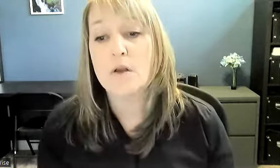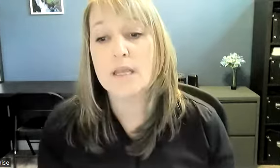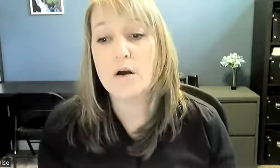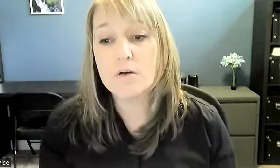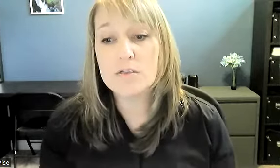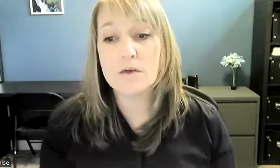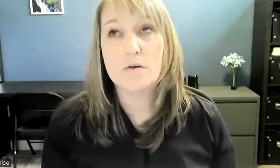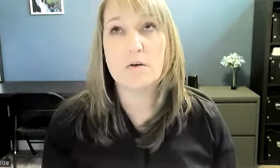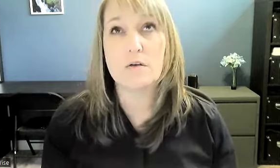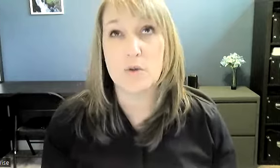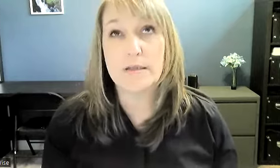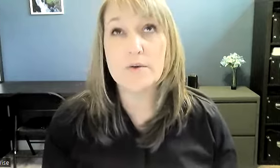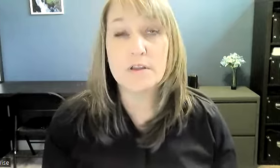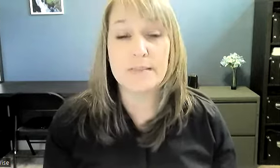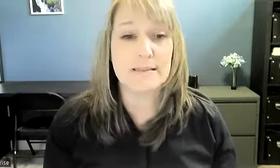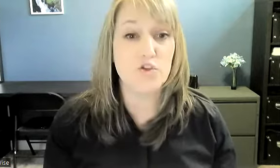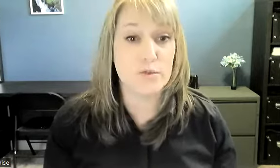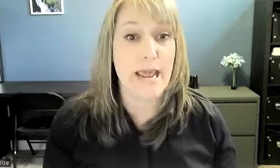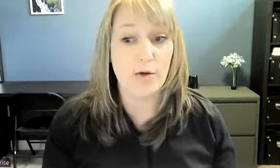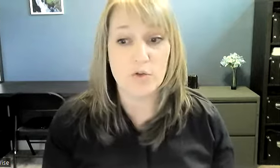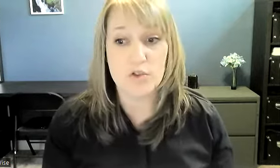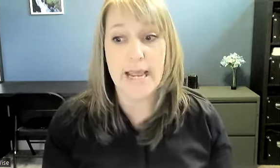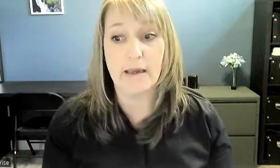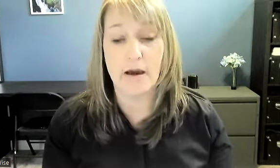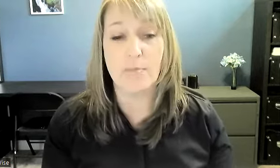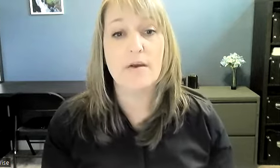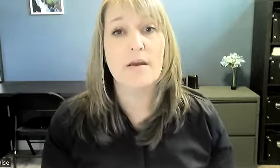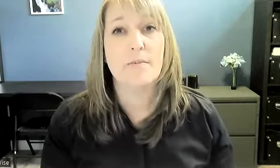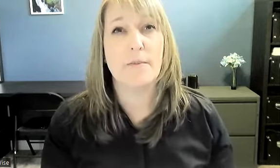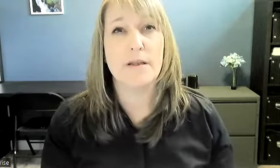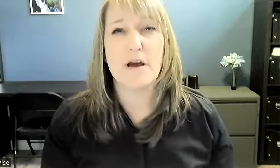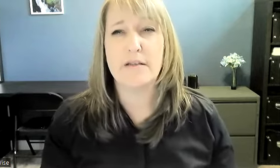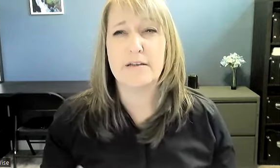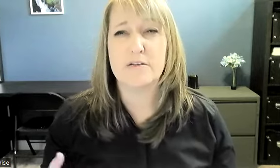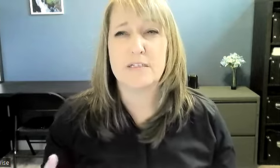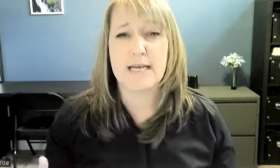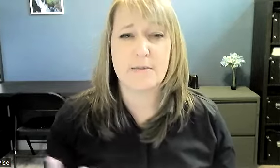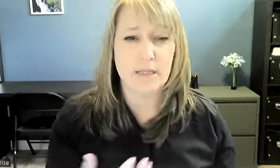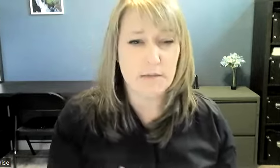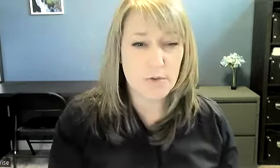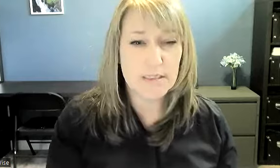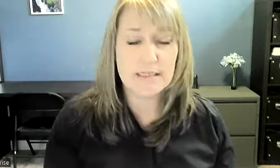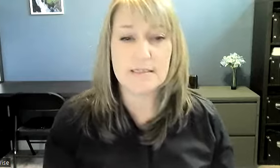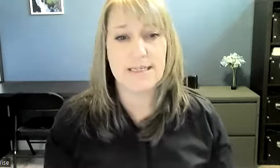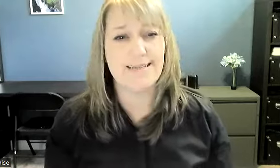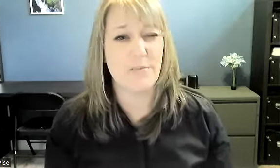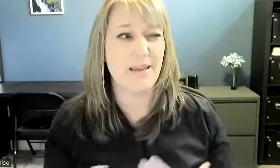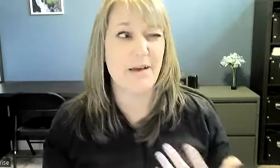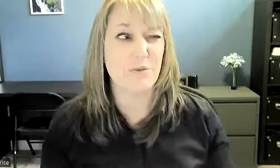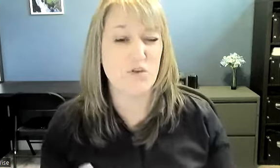It also, so it literally means to take or to take up, but not like to take something literally. It's to take something